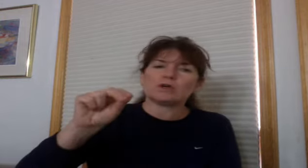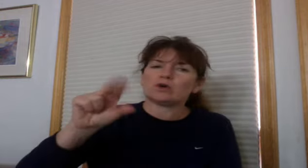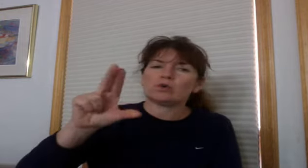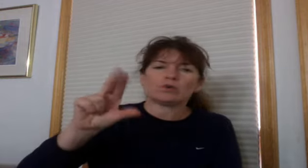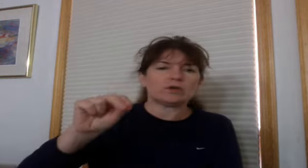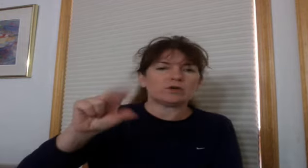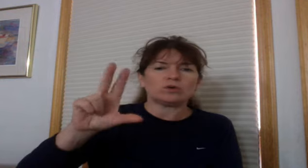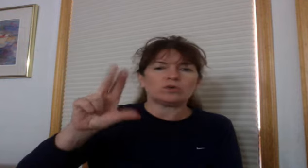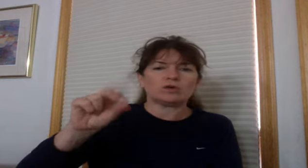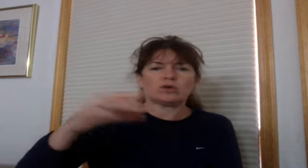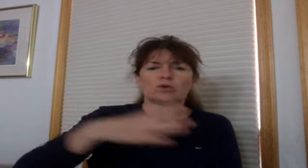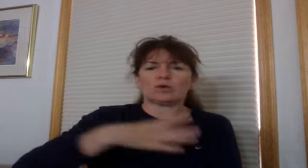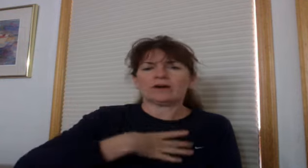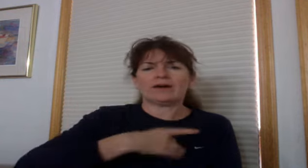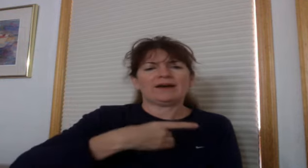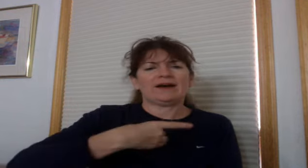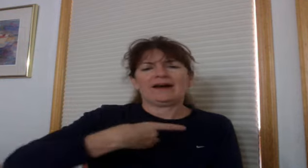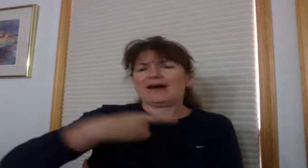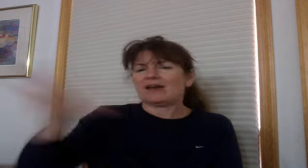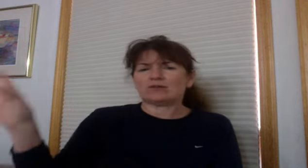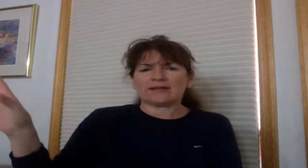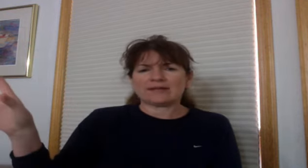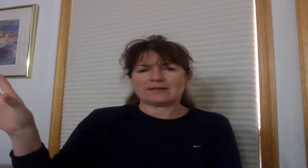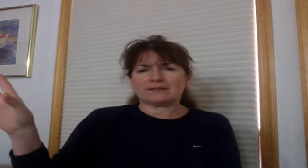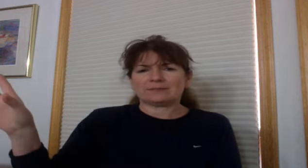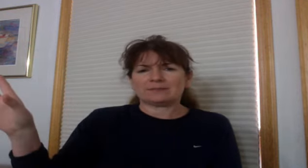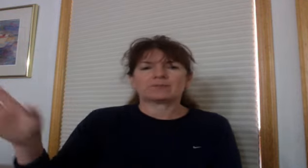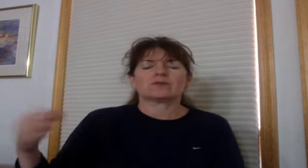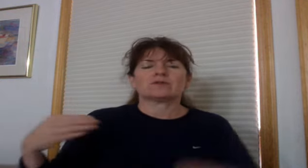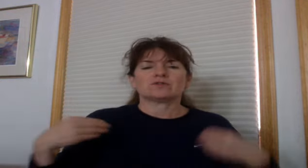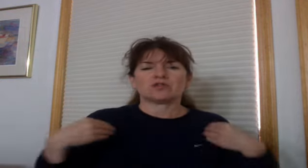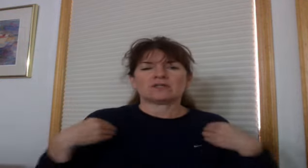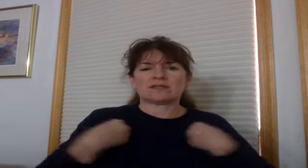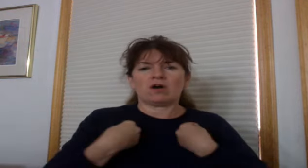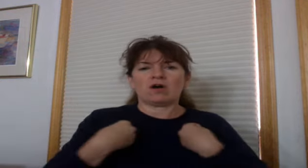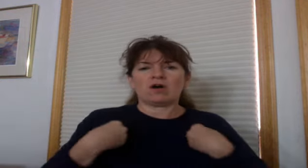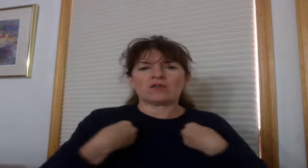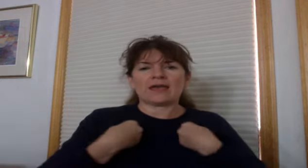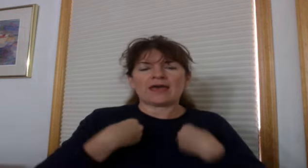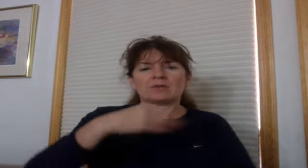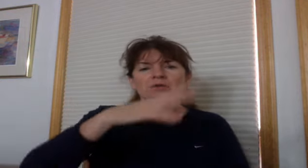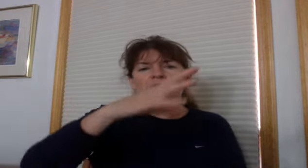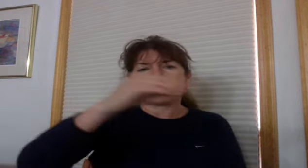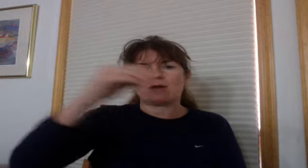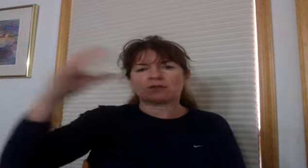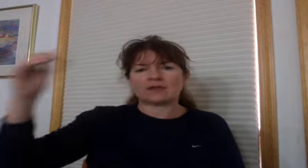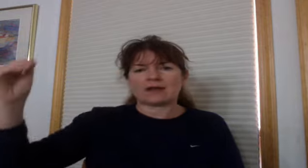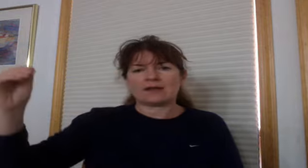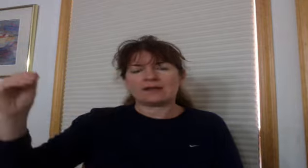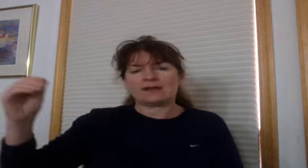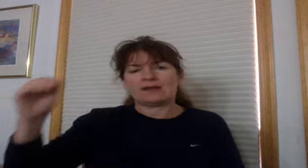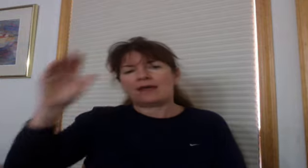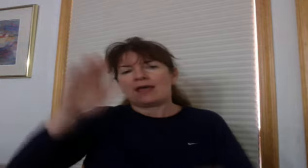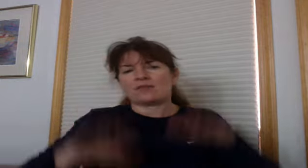no, no, no. I don't like it. So she takes all the animals outside. And they